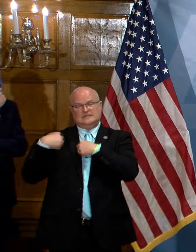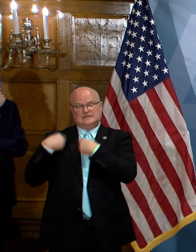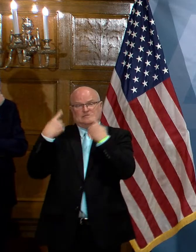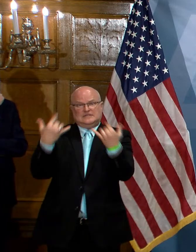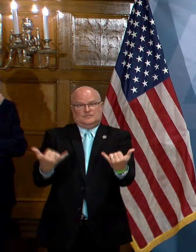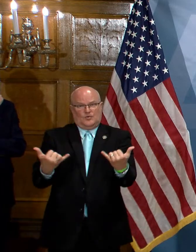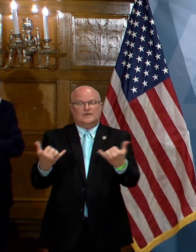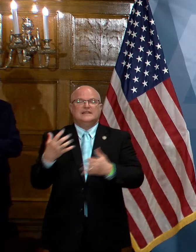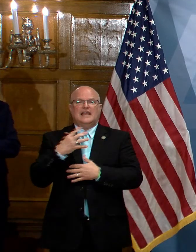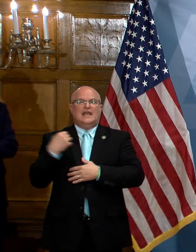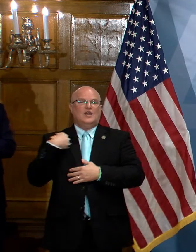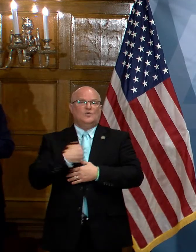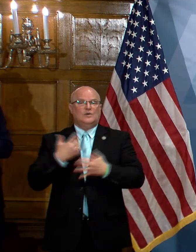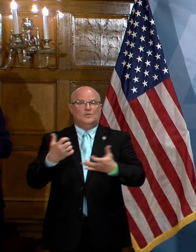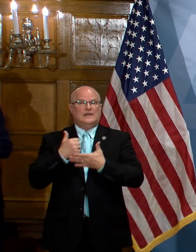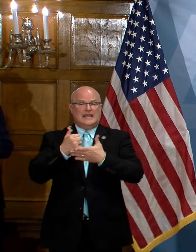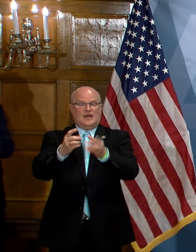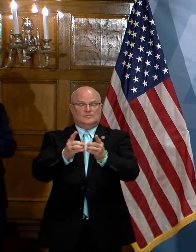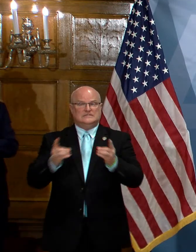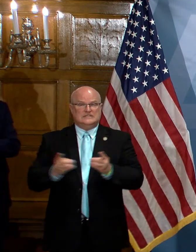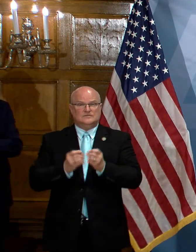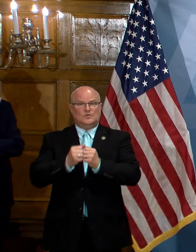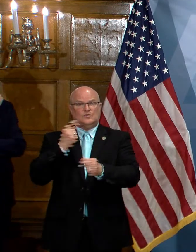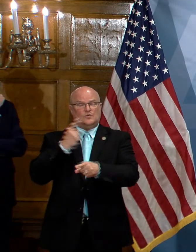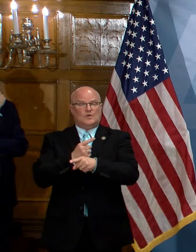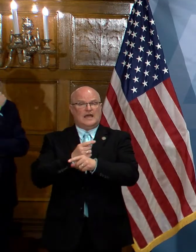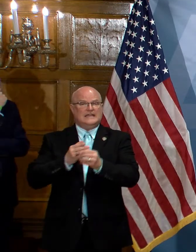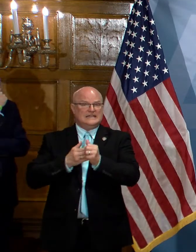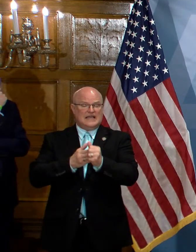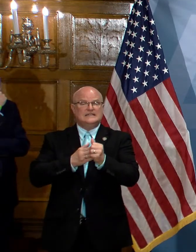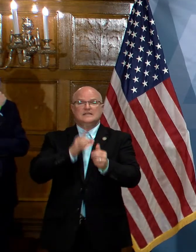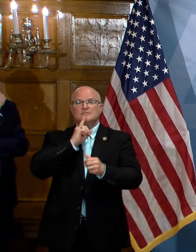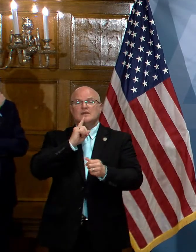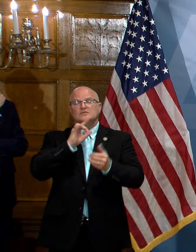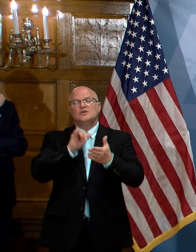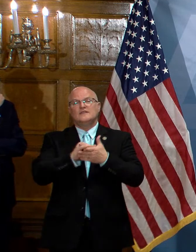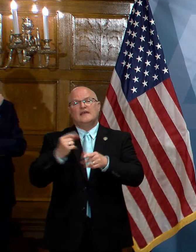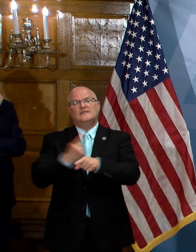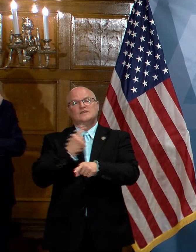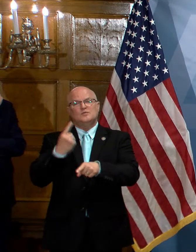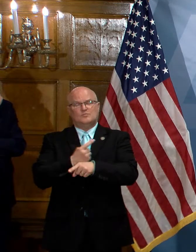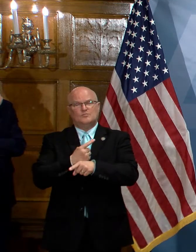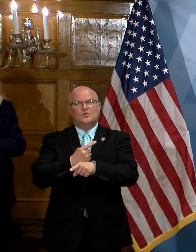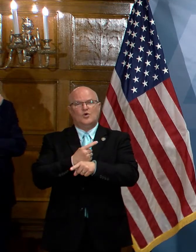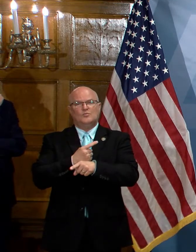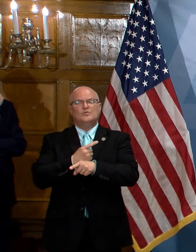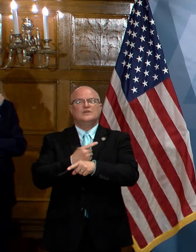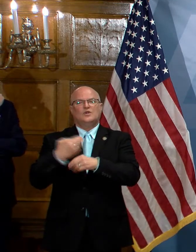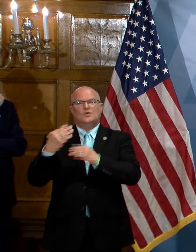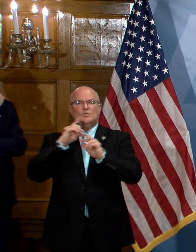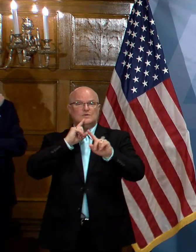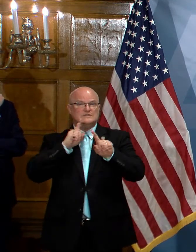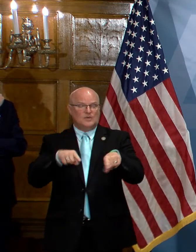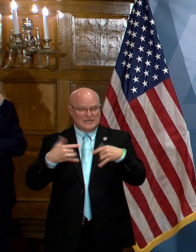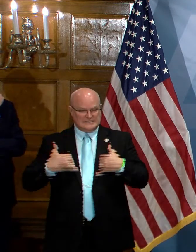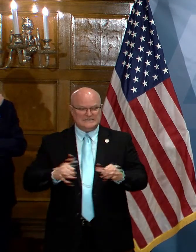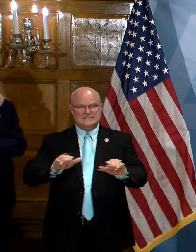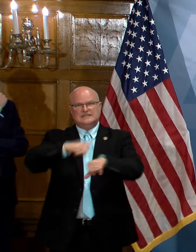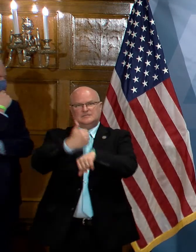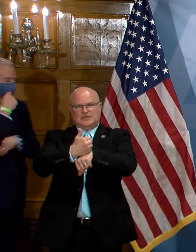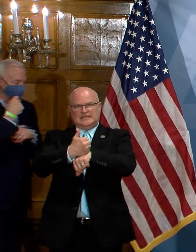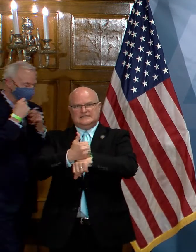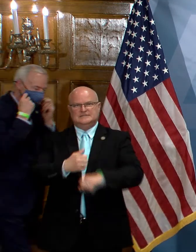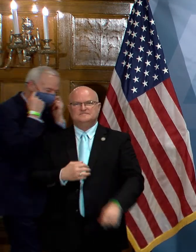point. And we want to help districts with the right guidance to make sure the appropriate layered response is still in